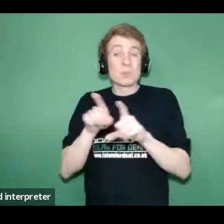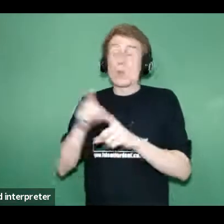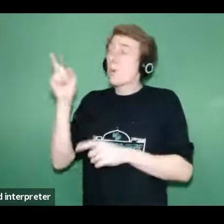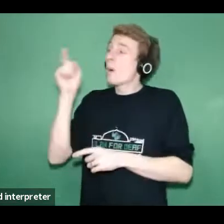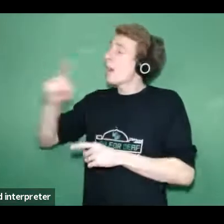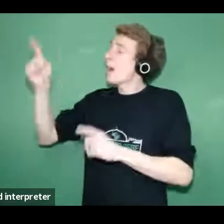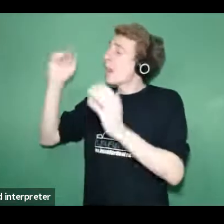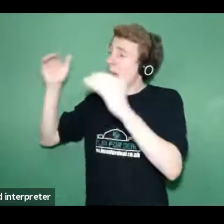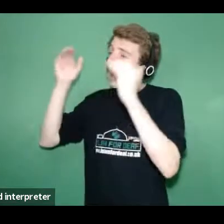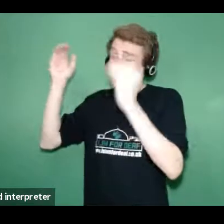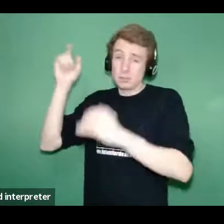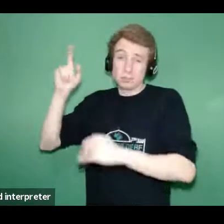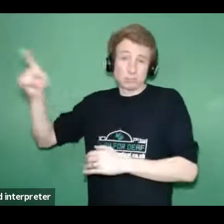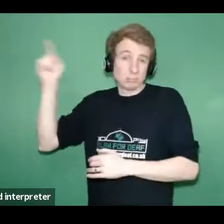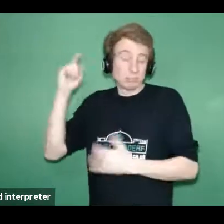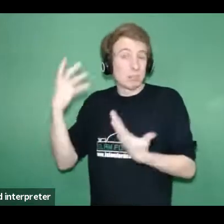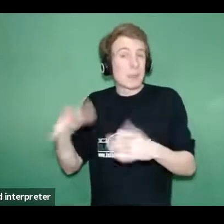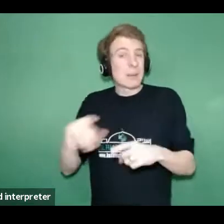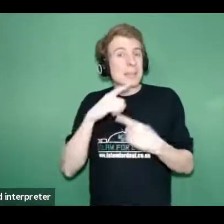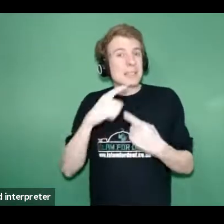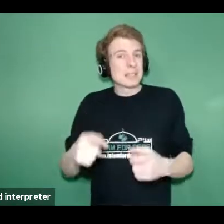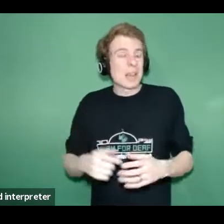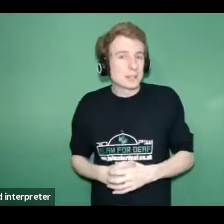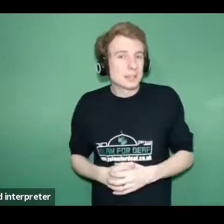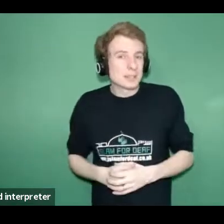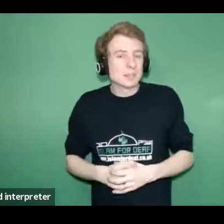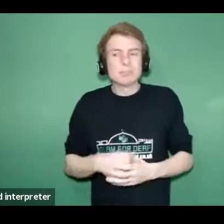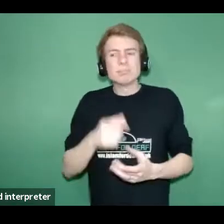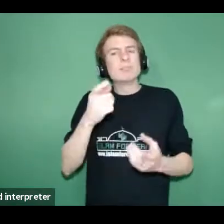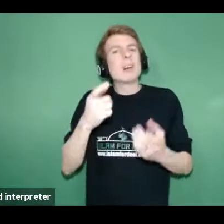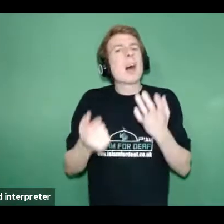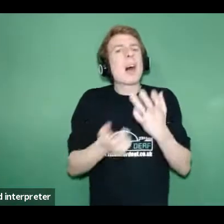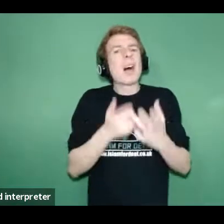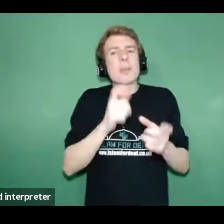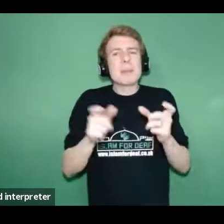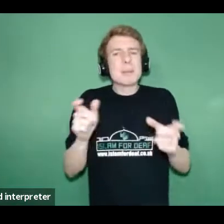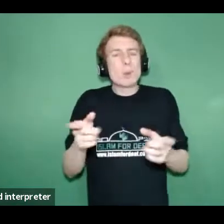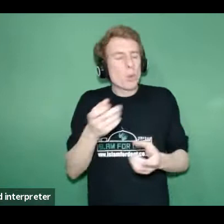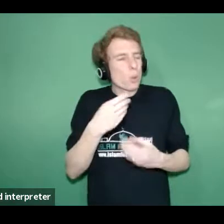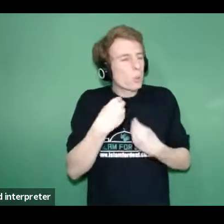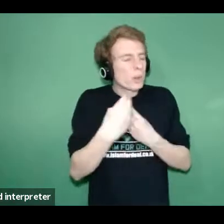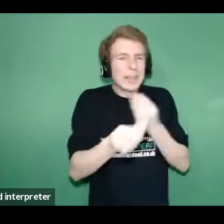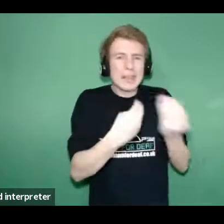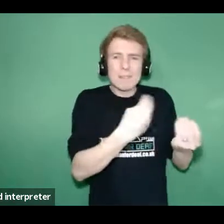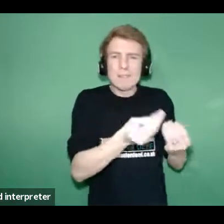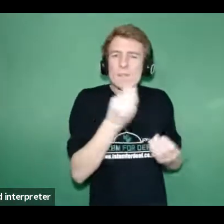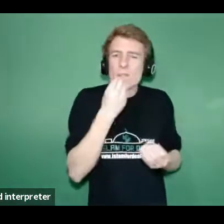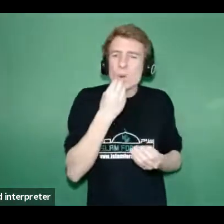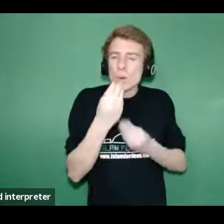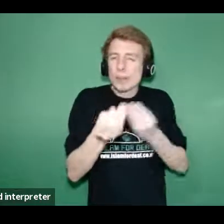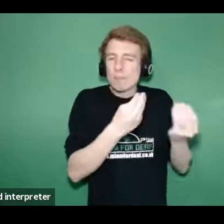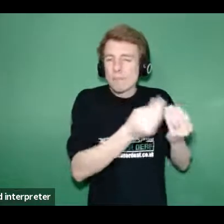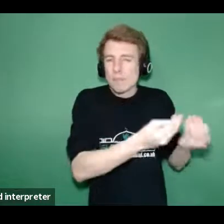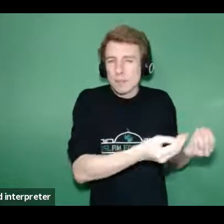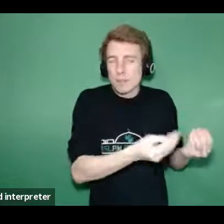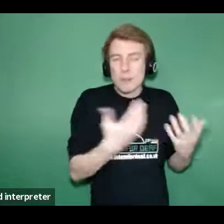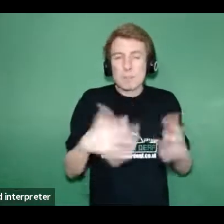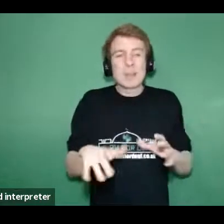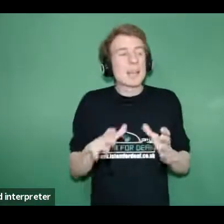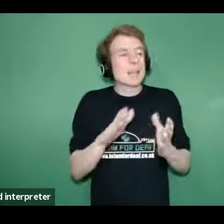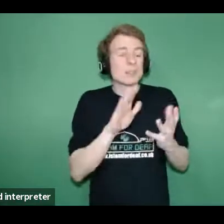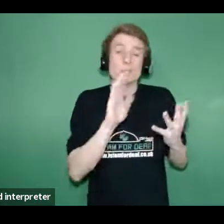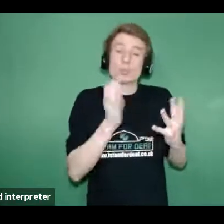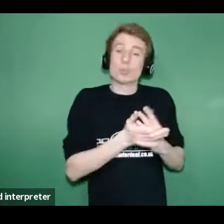the reward of those people who feed others in the chapter Al-Insan, the chapter of